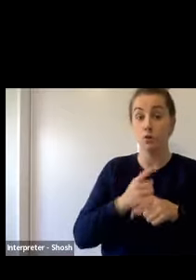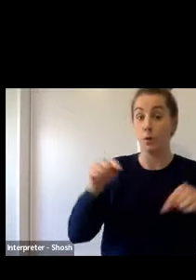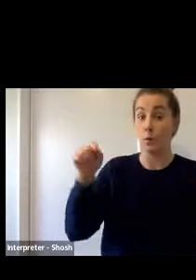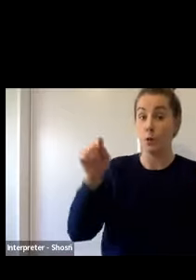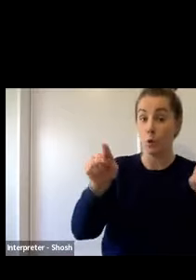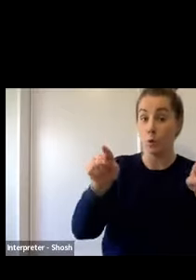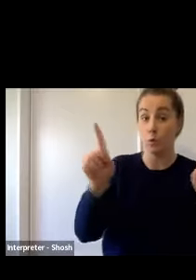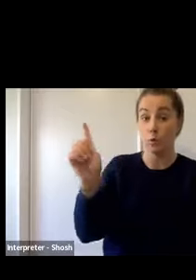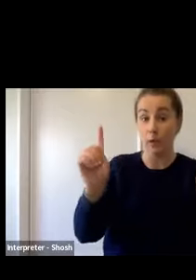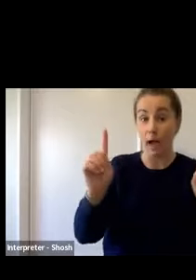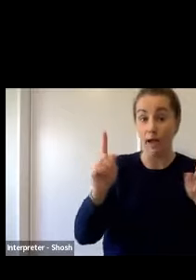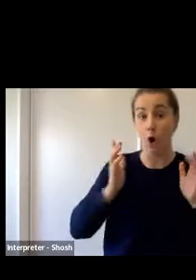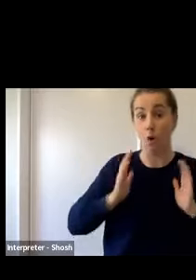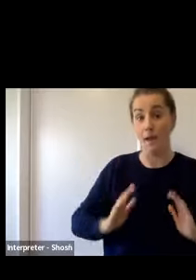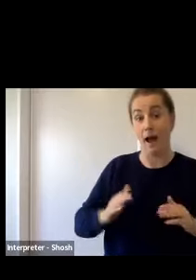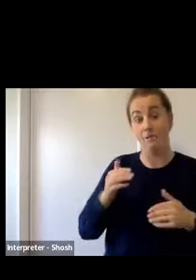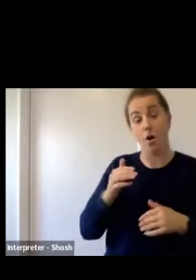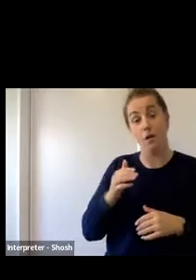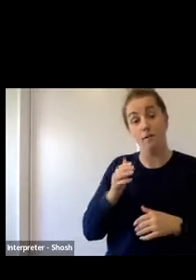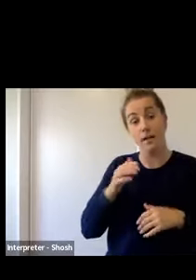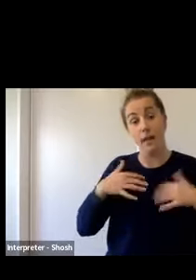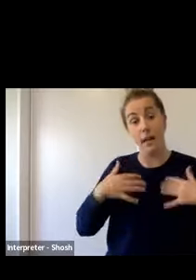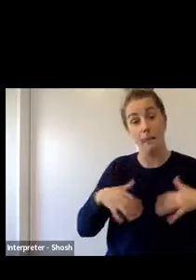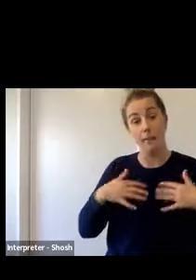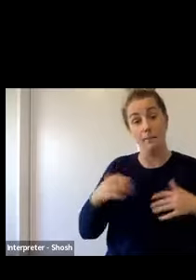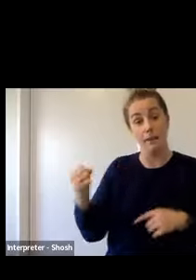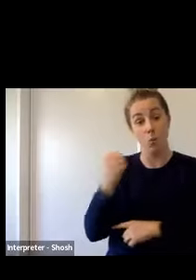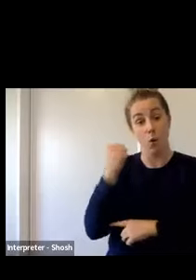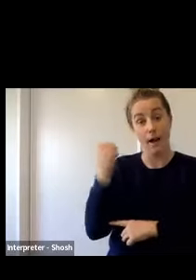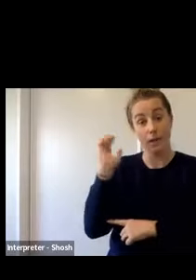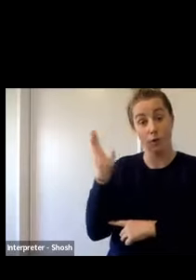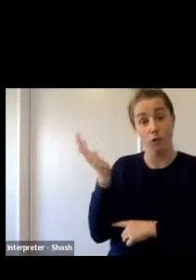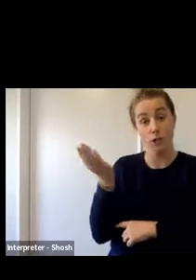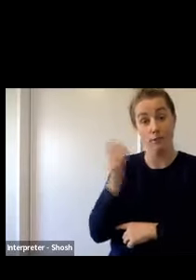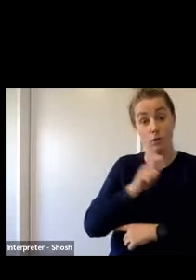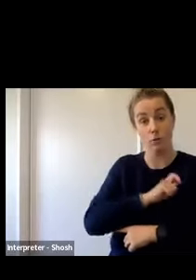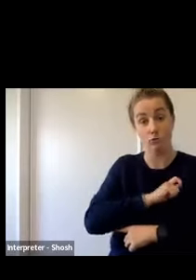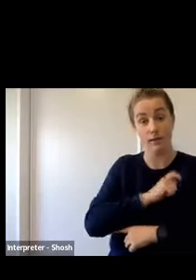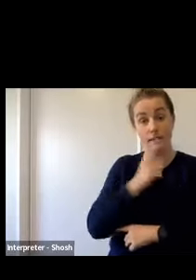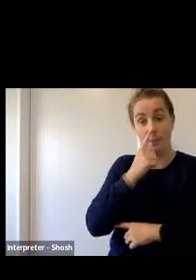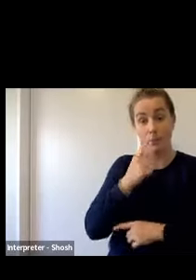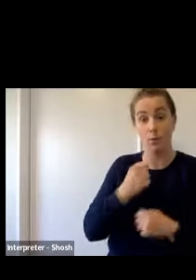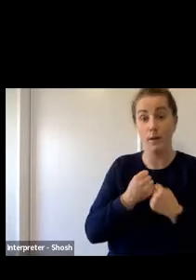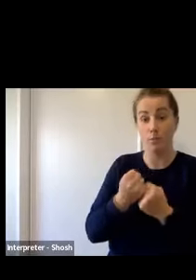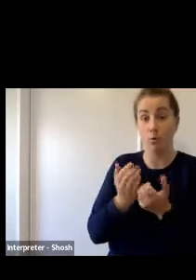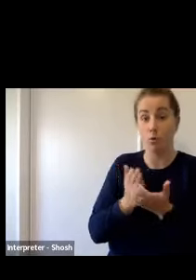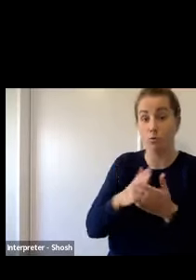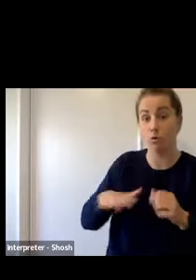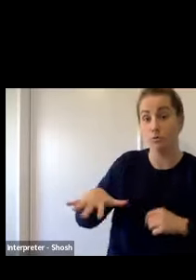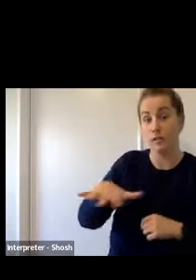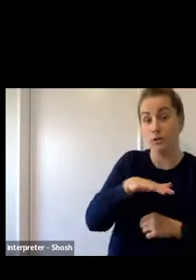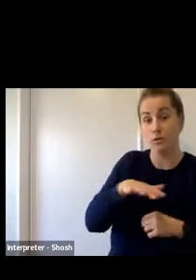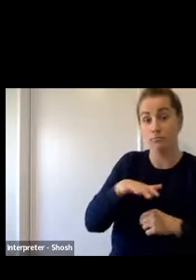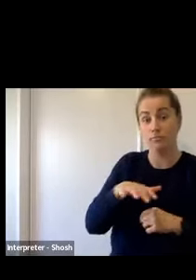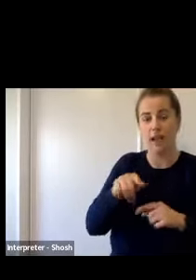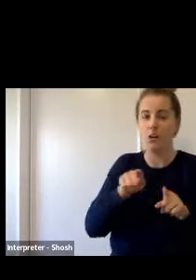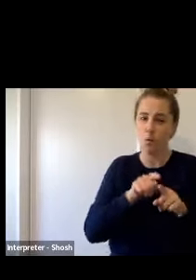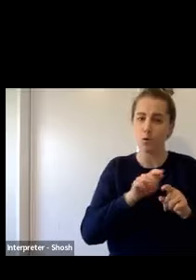on behalf of the Epilepsy Waikato Charitable Trust and all those we support in our region and